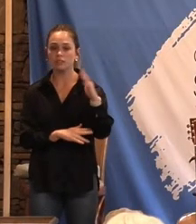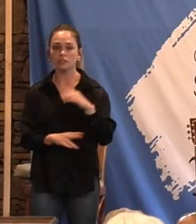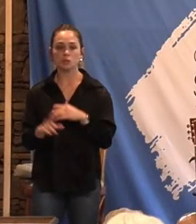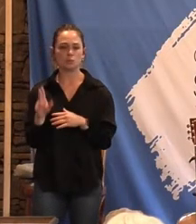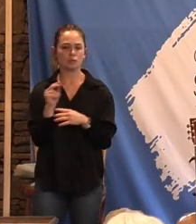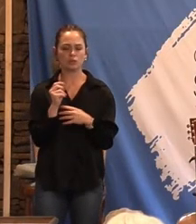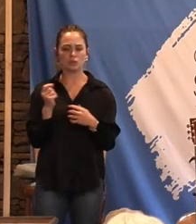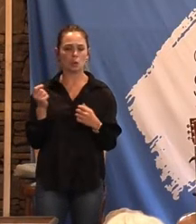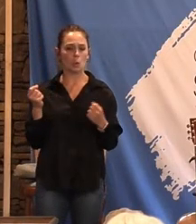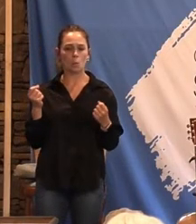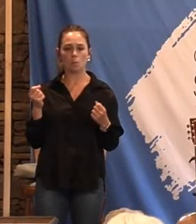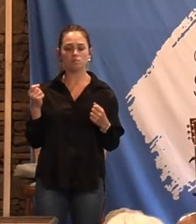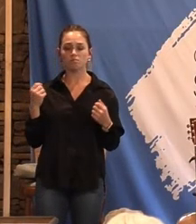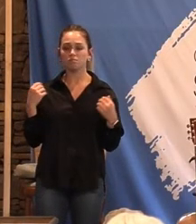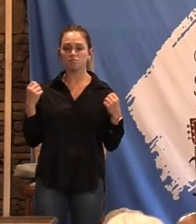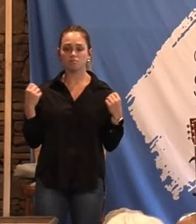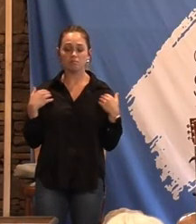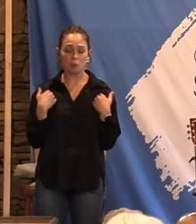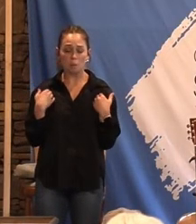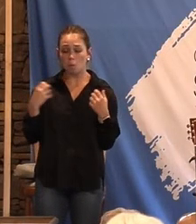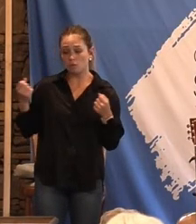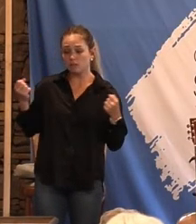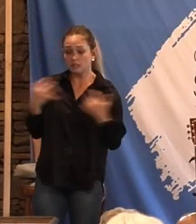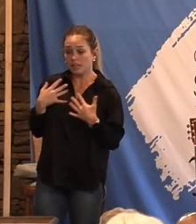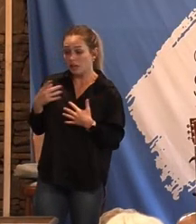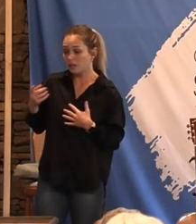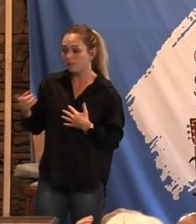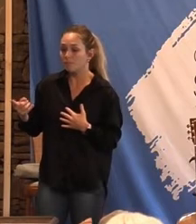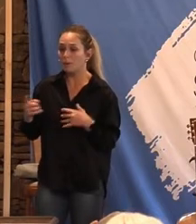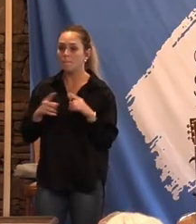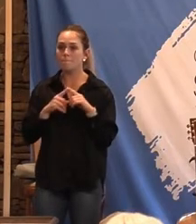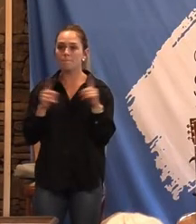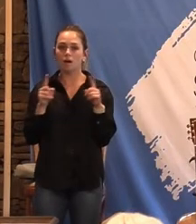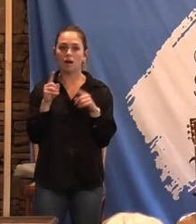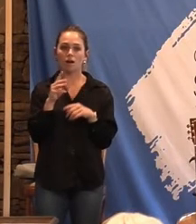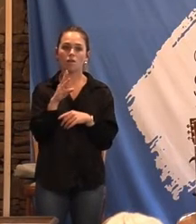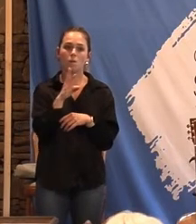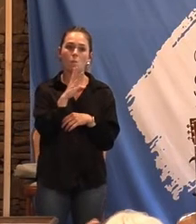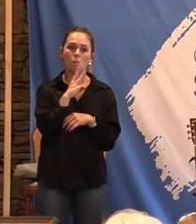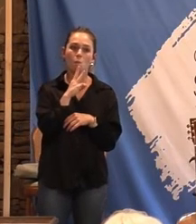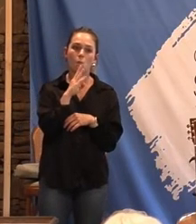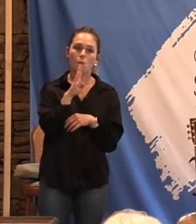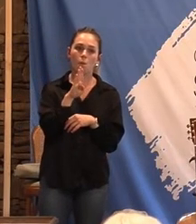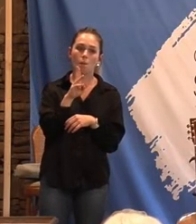tiger feared except the water buffalo.